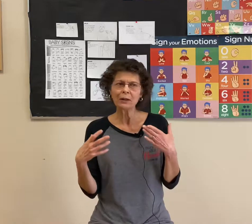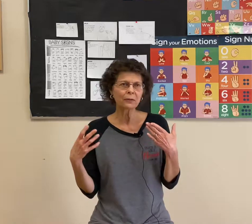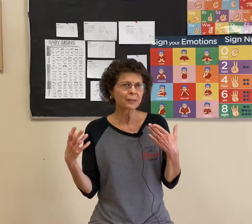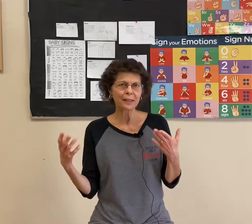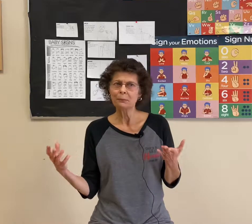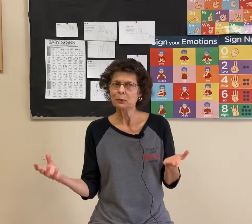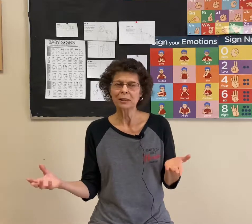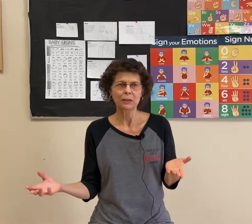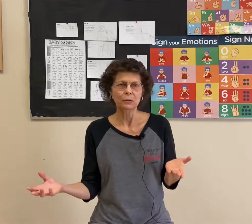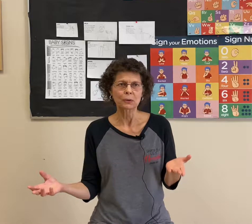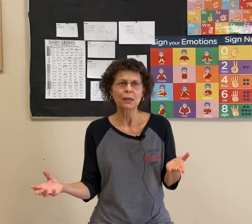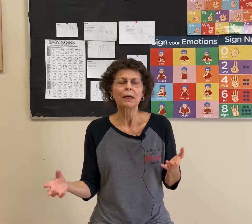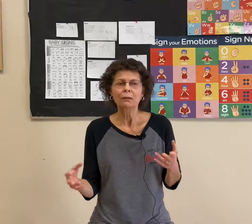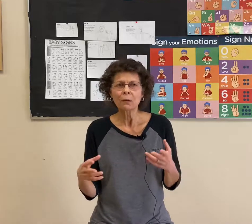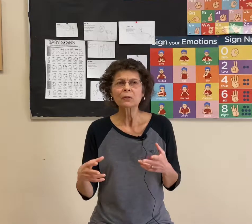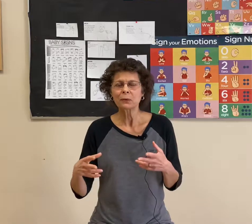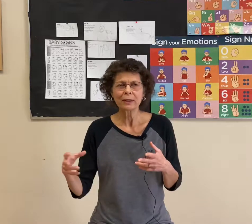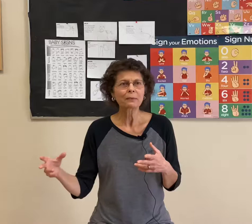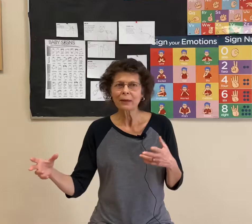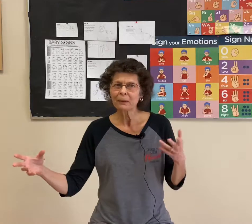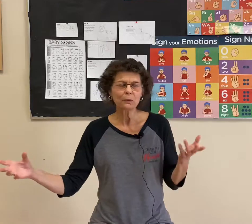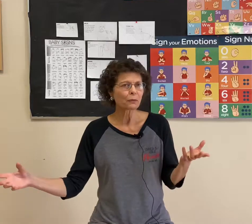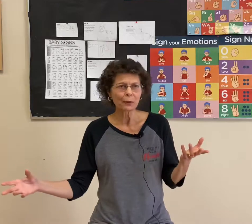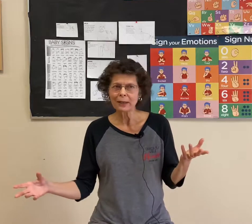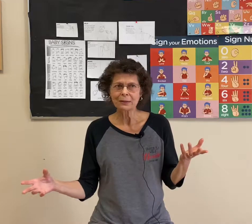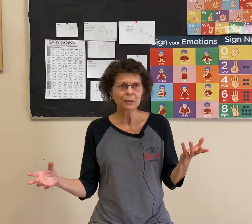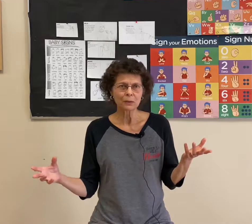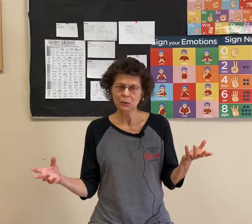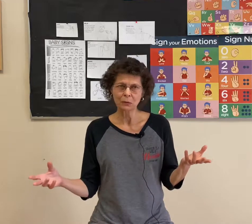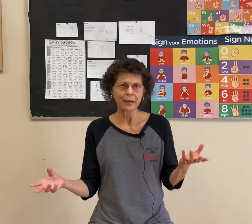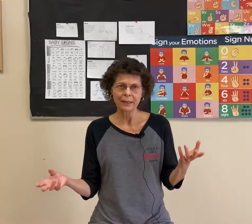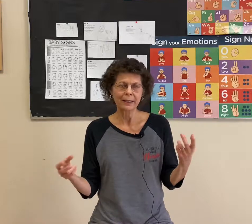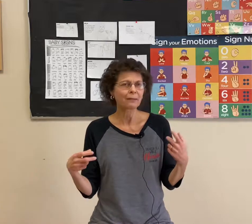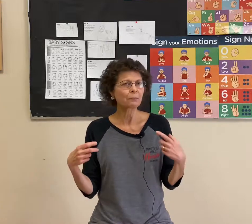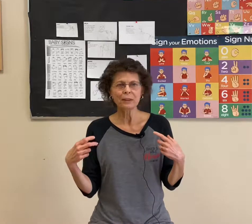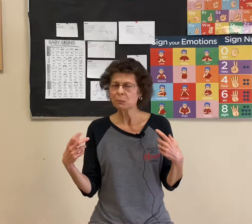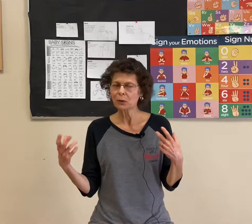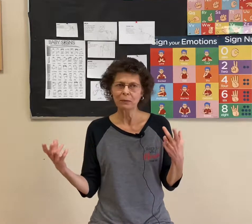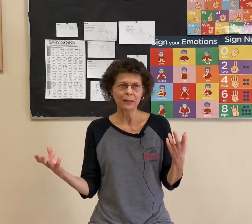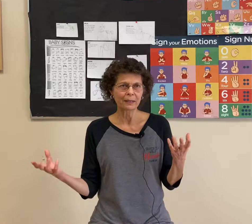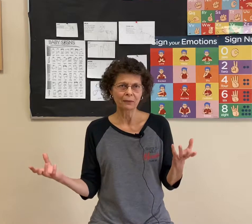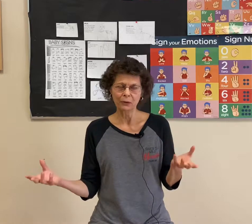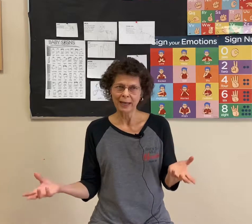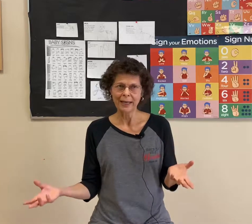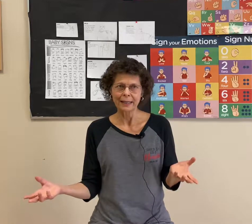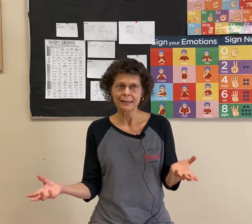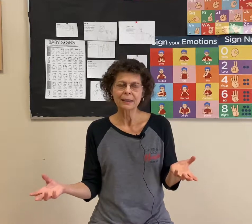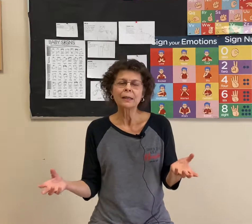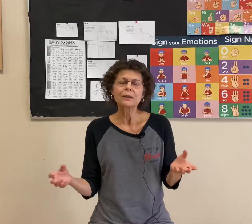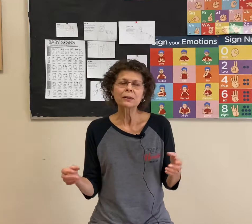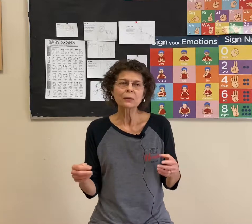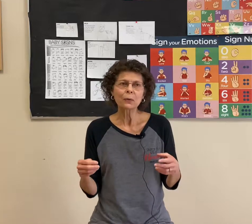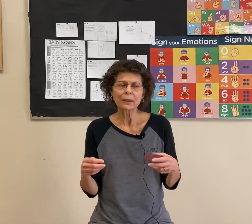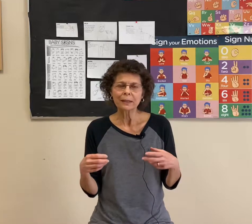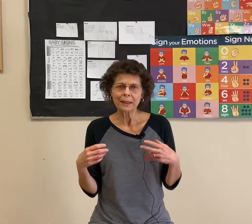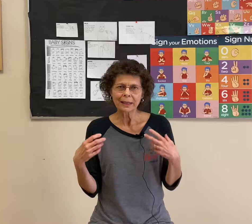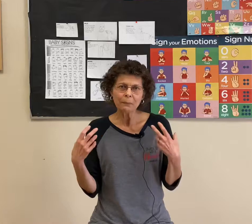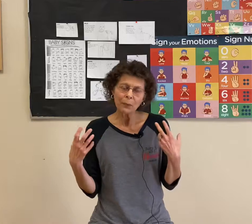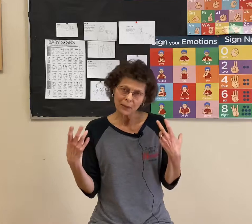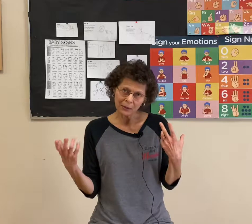same procedures. Of course, with them, they can move around, so it's great. They have much more command of their hands. So what at that point you can do